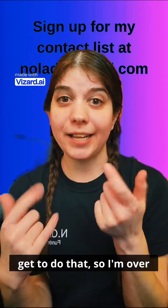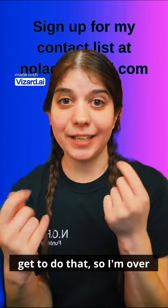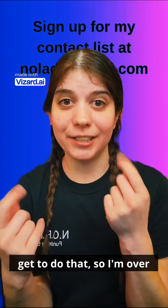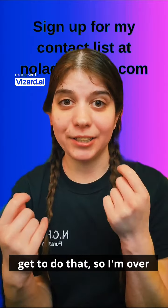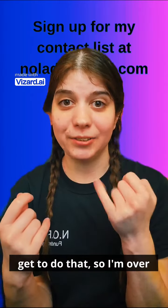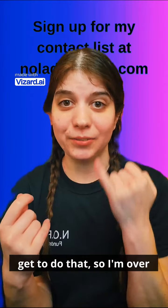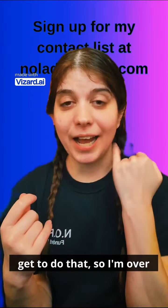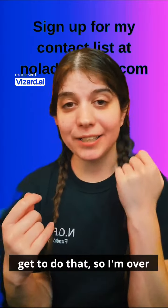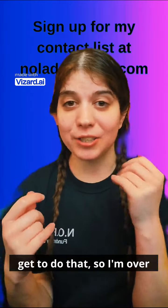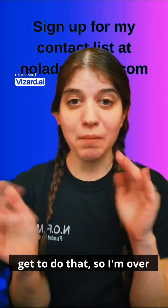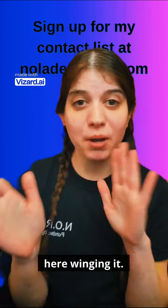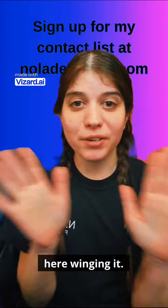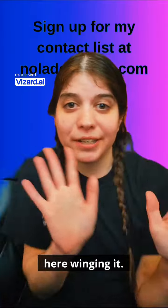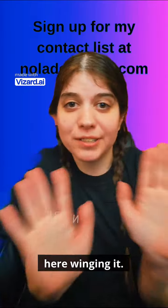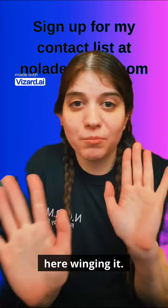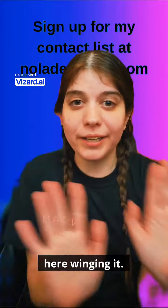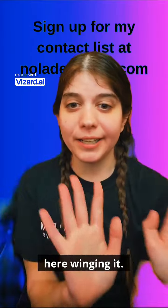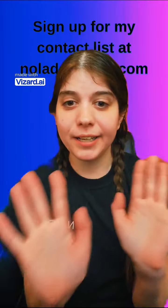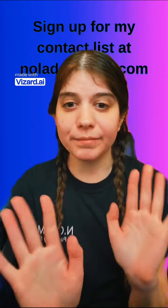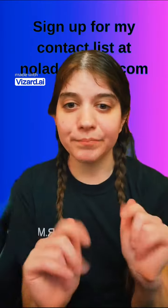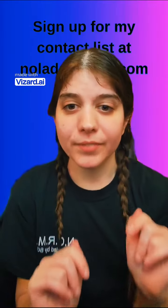to do that, so I'm over here just winging it.